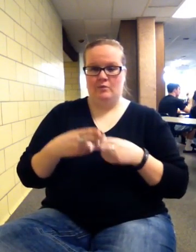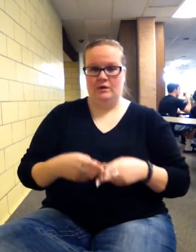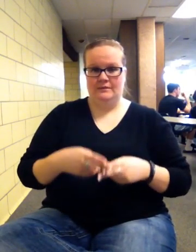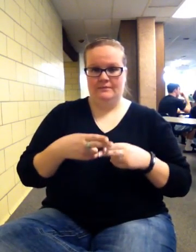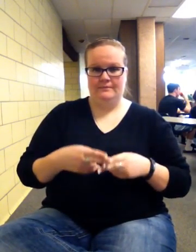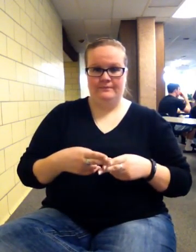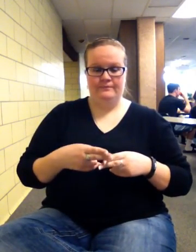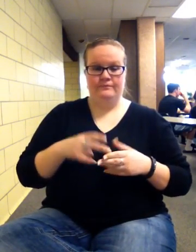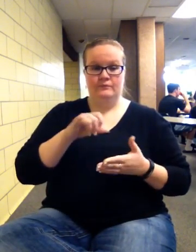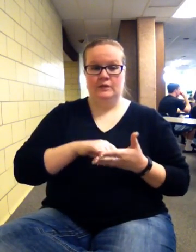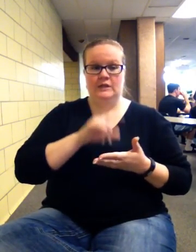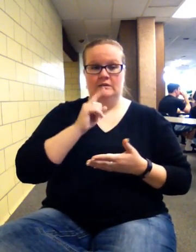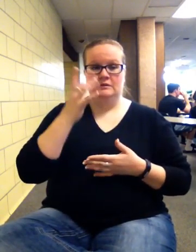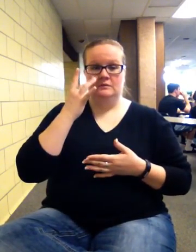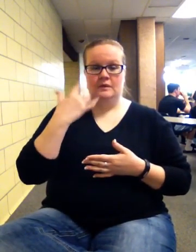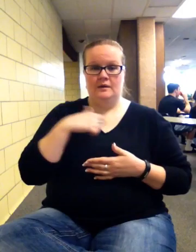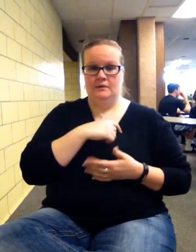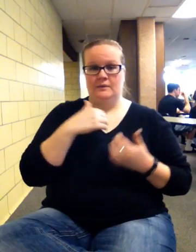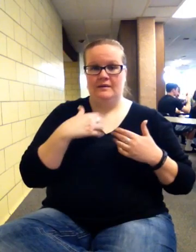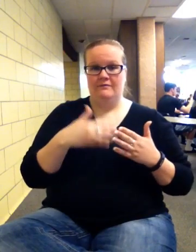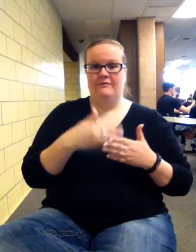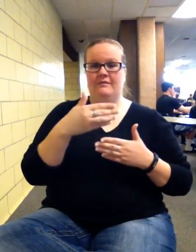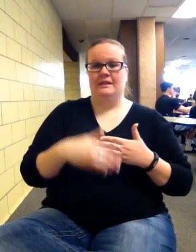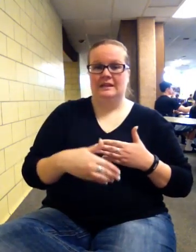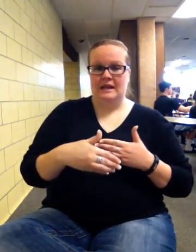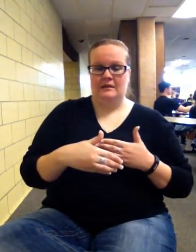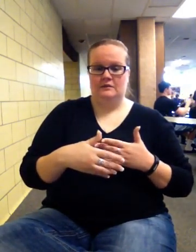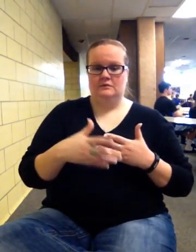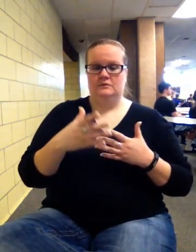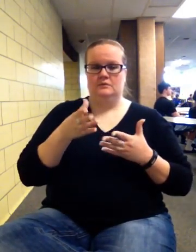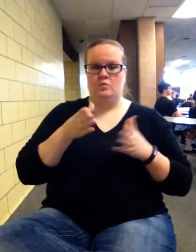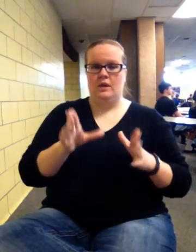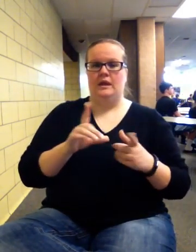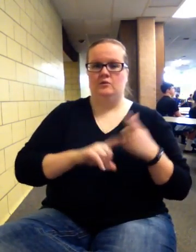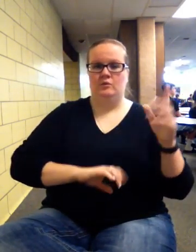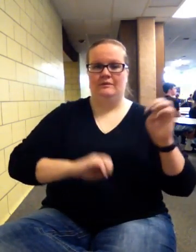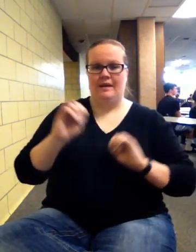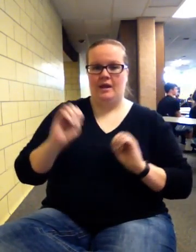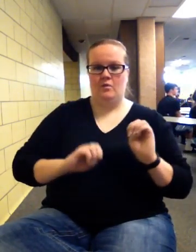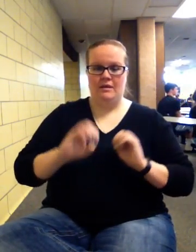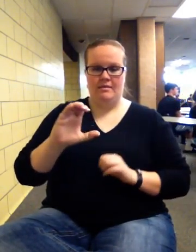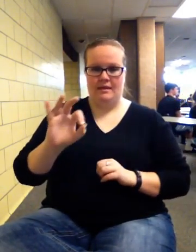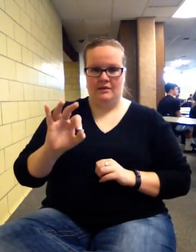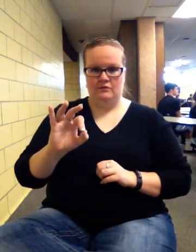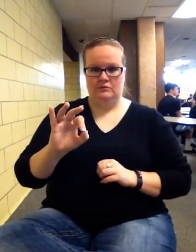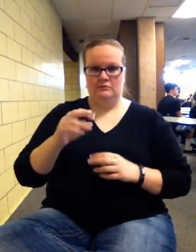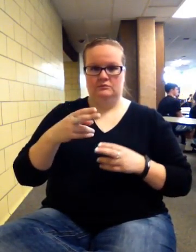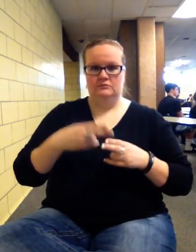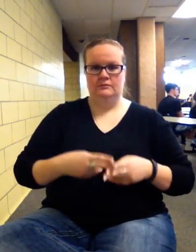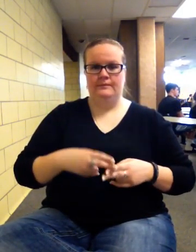So that's why we have our next way of evaluating cash flows, which is discounted payback period.